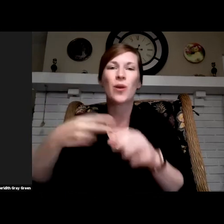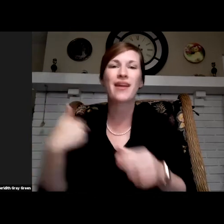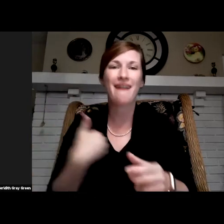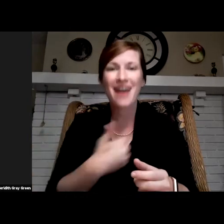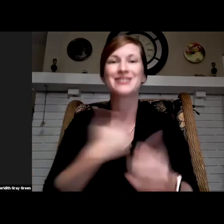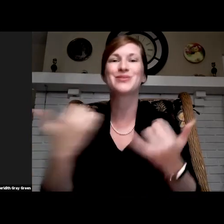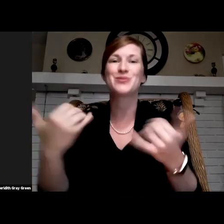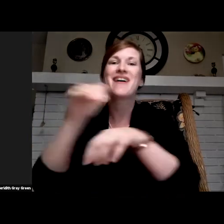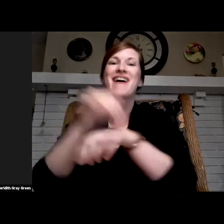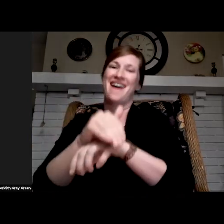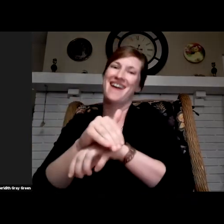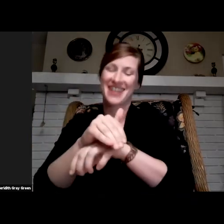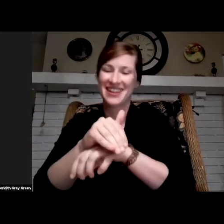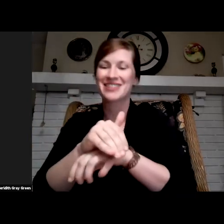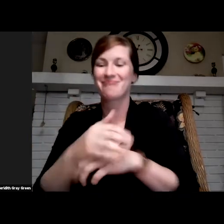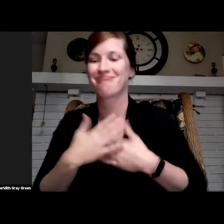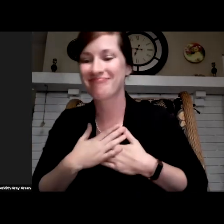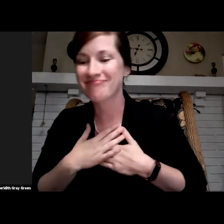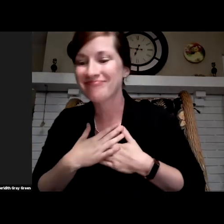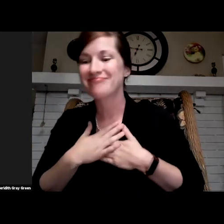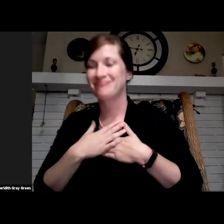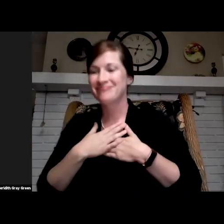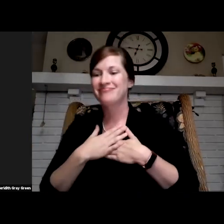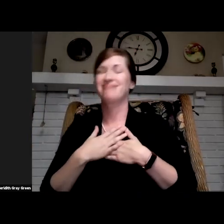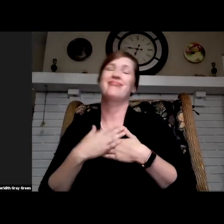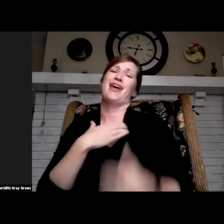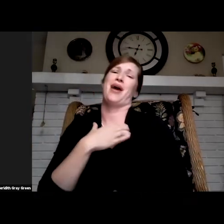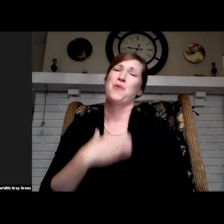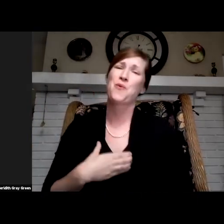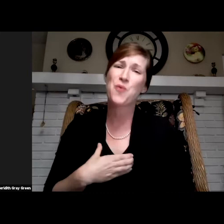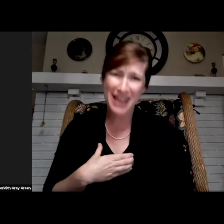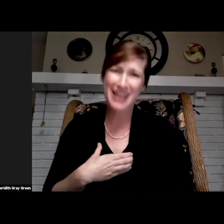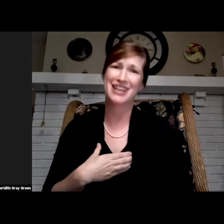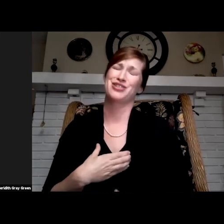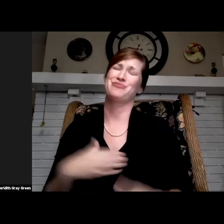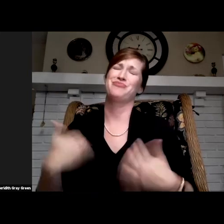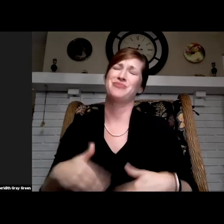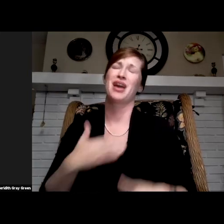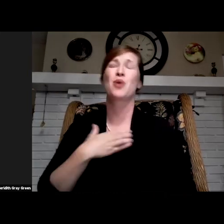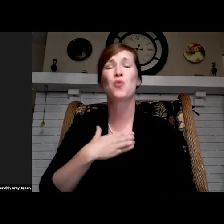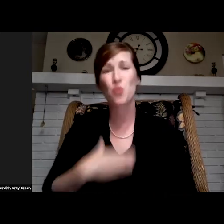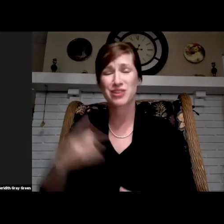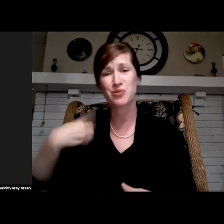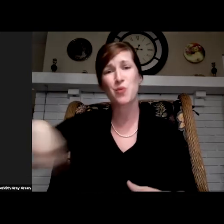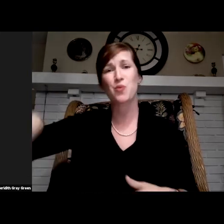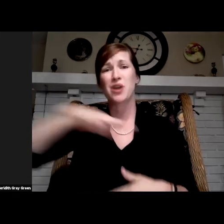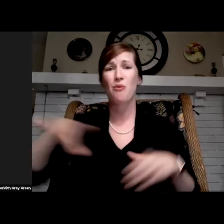And thank you so much for joining us tonight. Really means a lot.